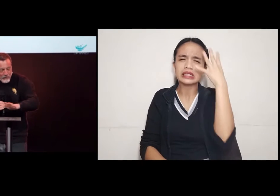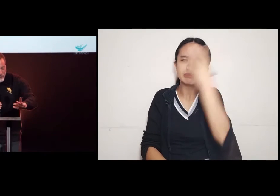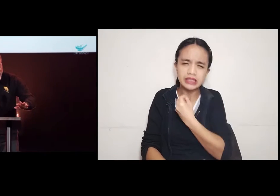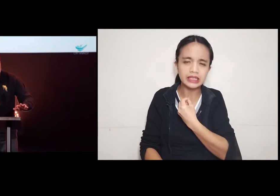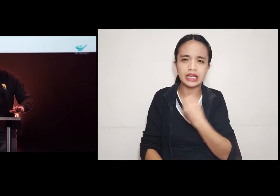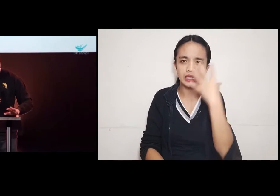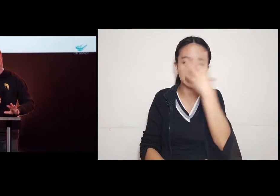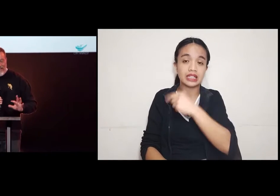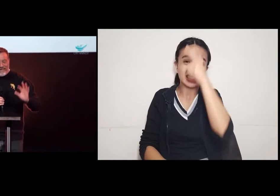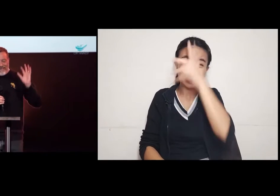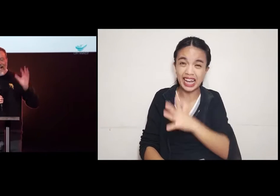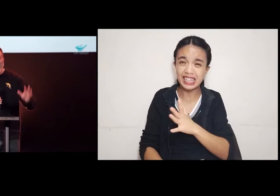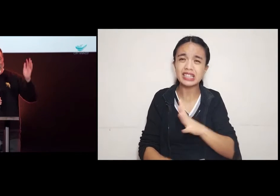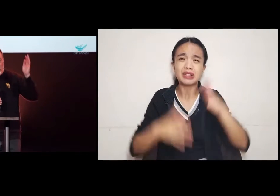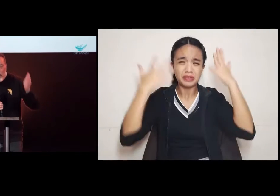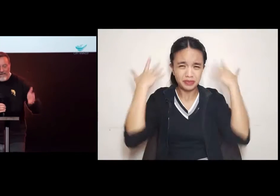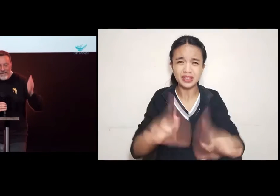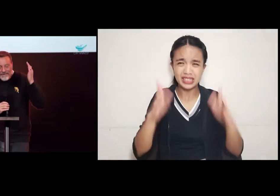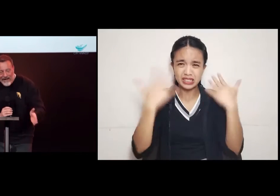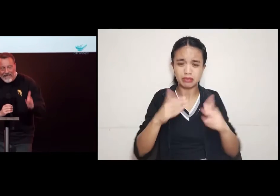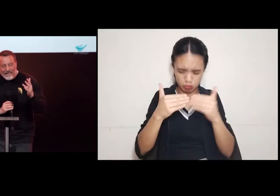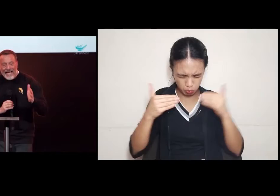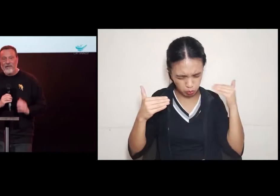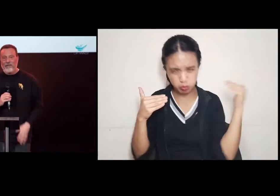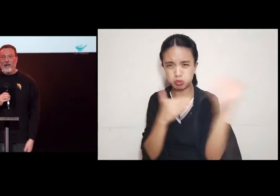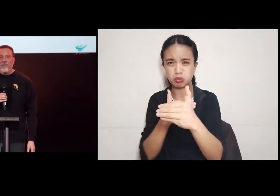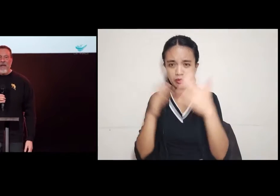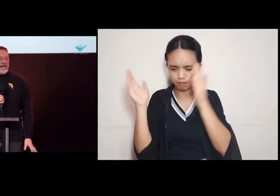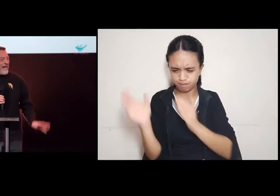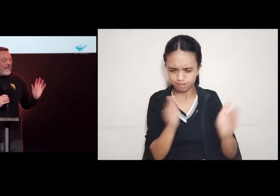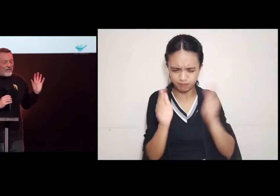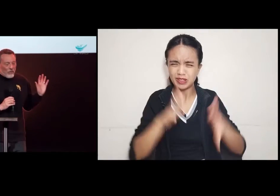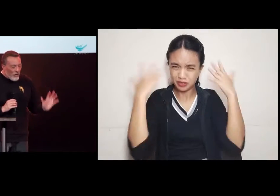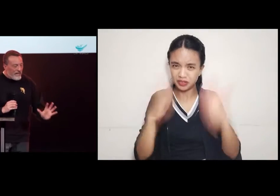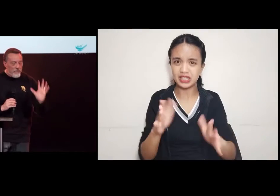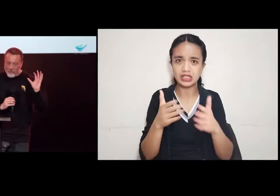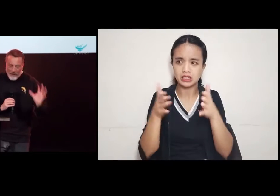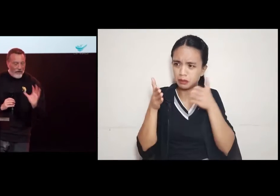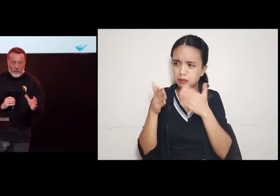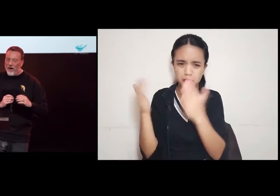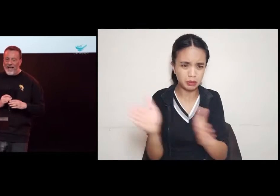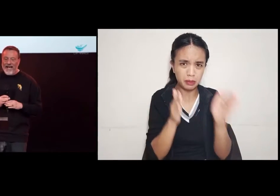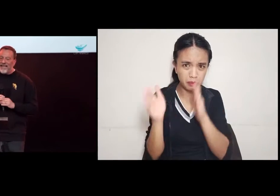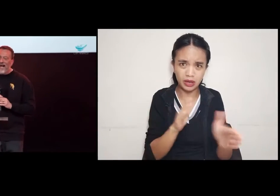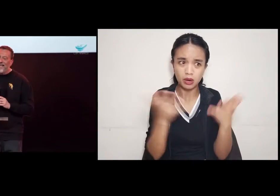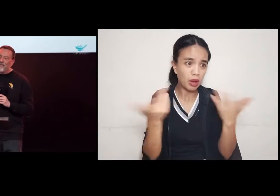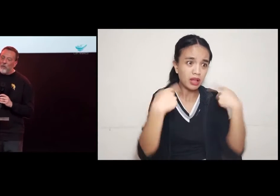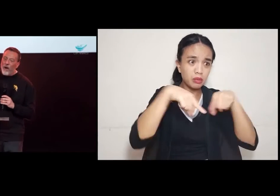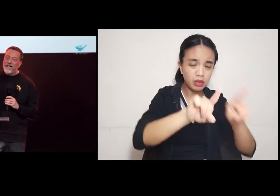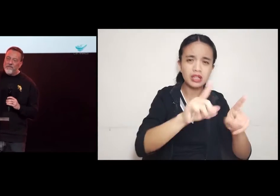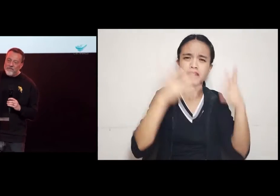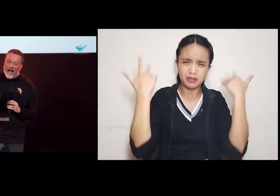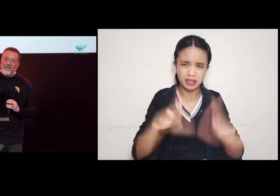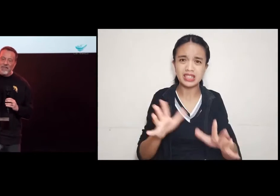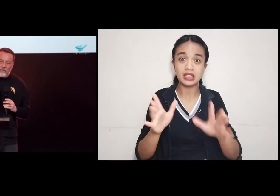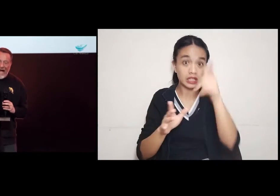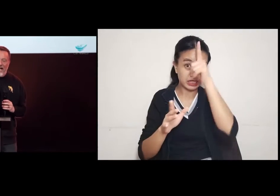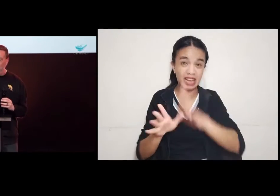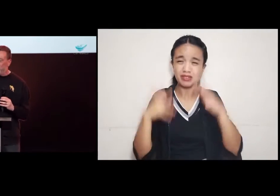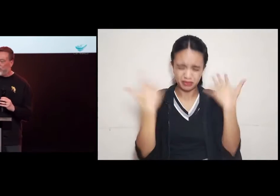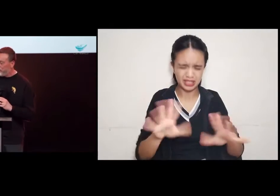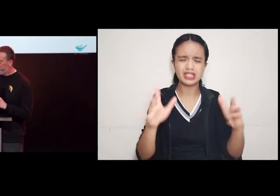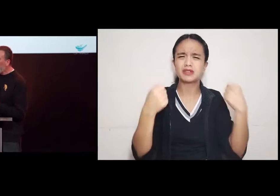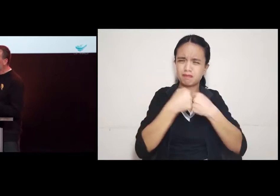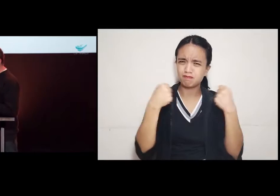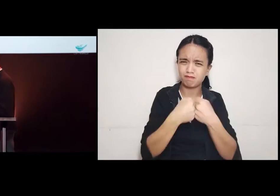this beautiful imagery, God had already gone ahead of them. God had already prepared the way. God had already fought the